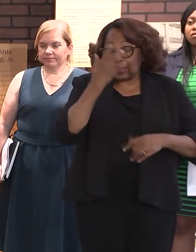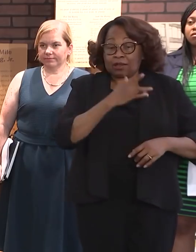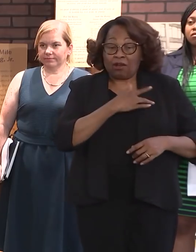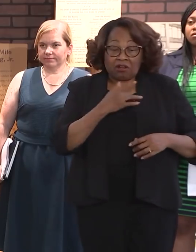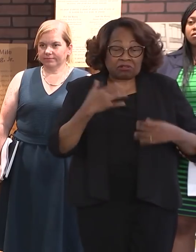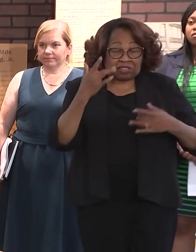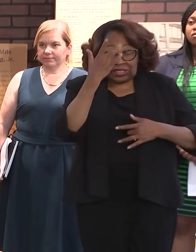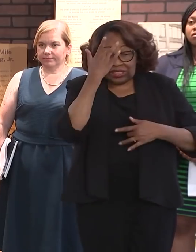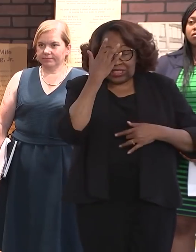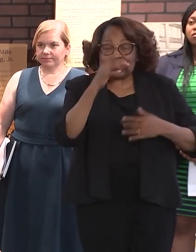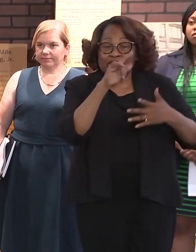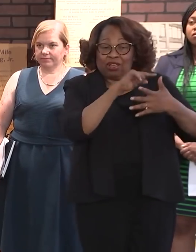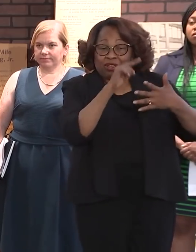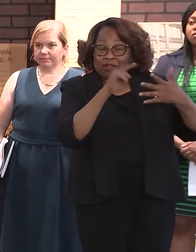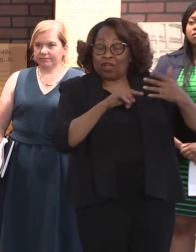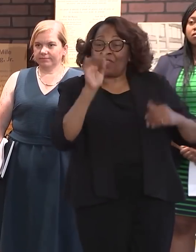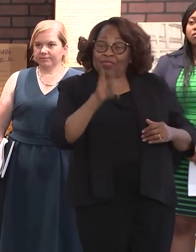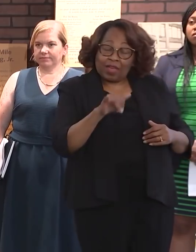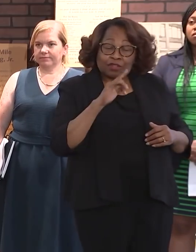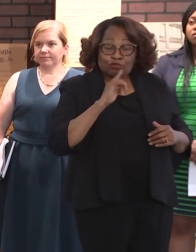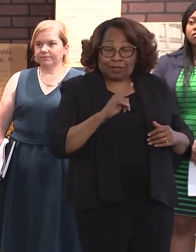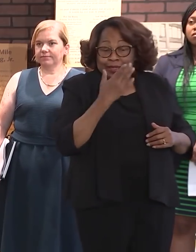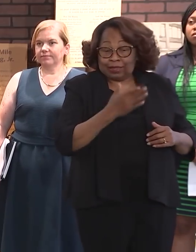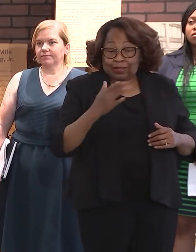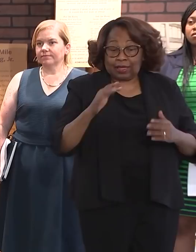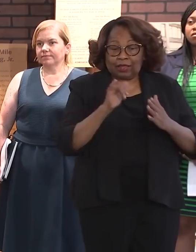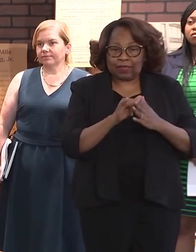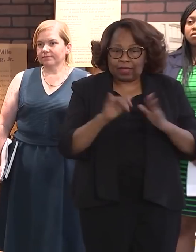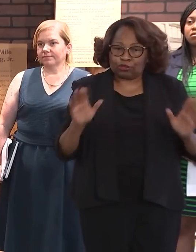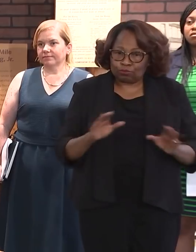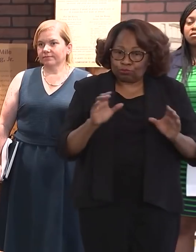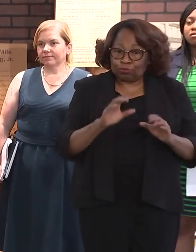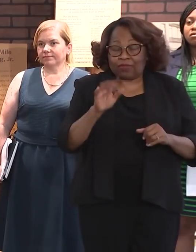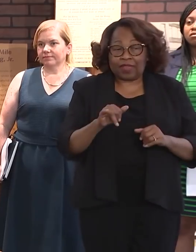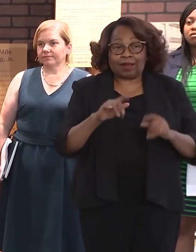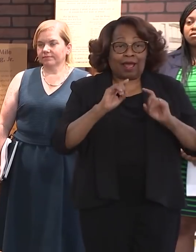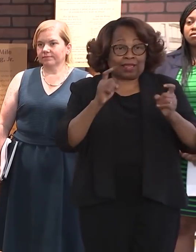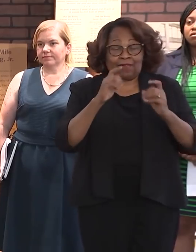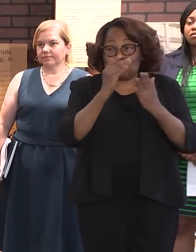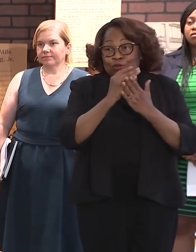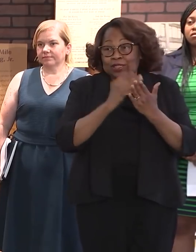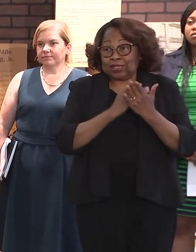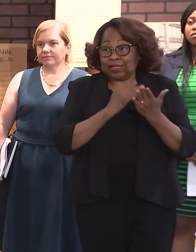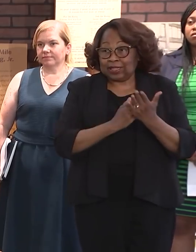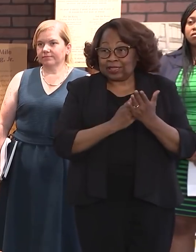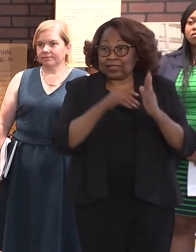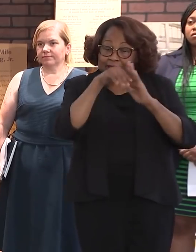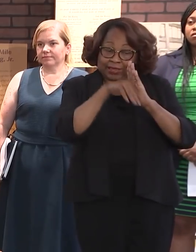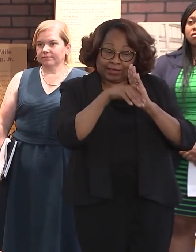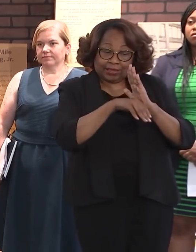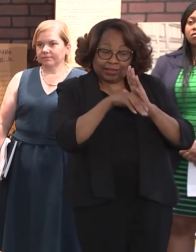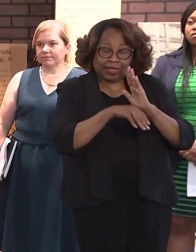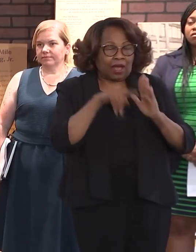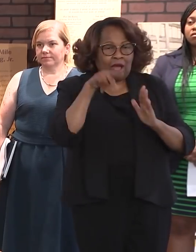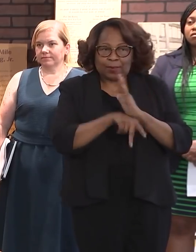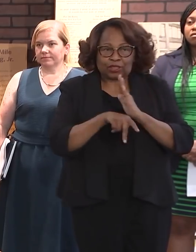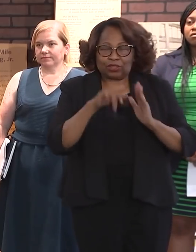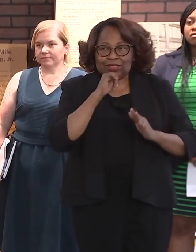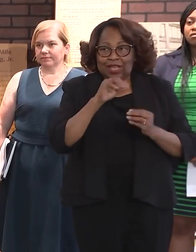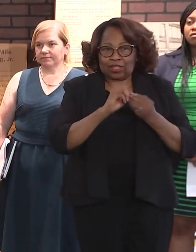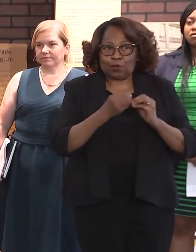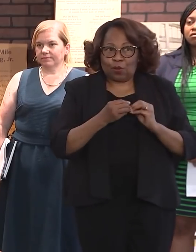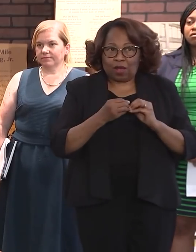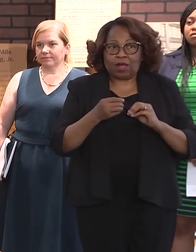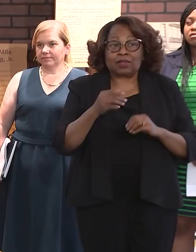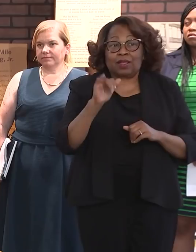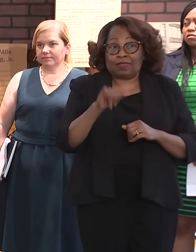disease. That is really the thing that is driving it. I gave you the list in descending order. Yeah. Homicide's not the number one factor.